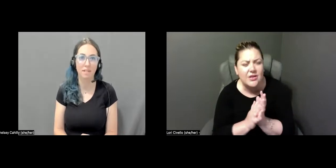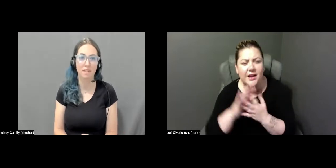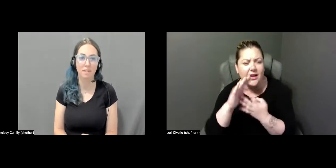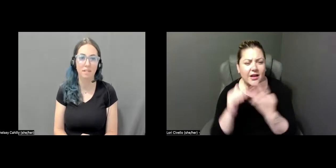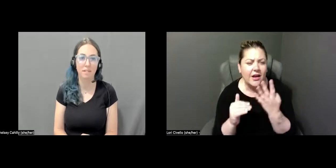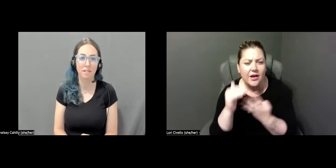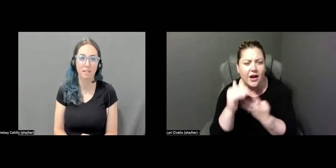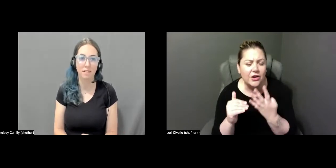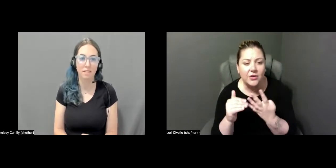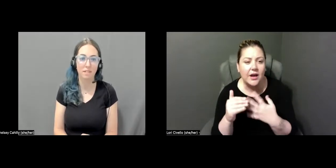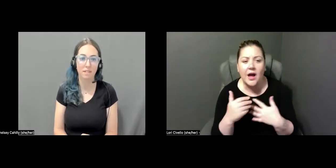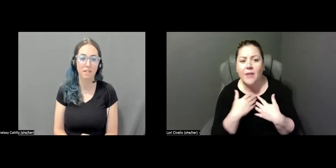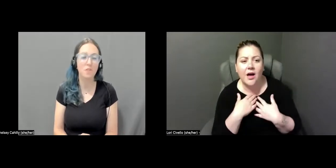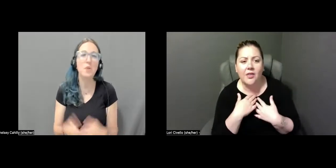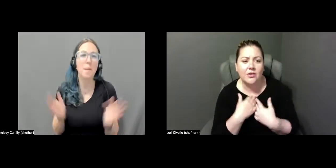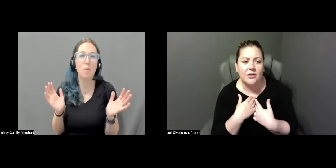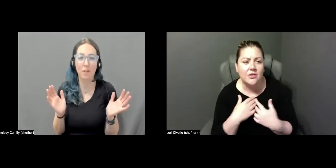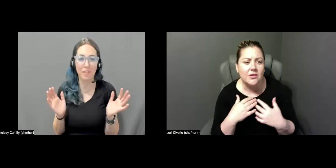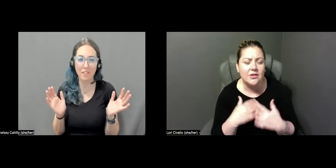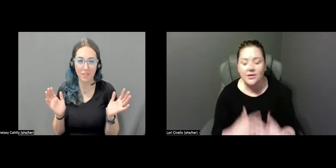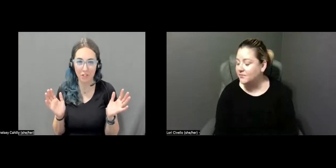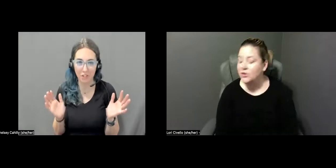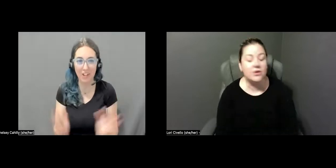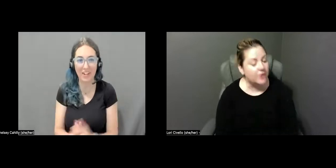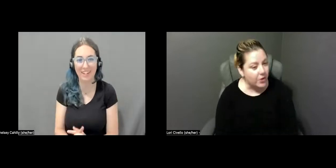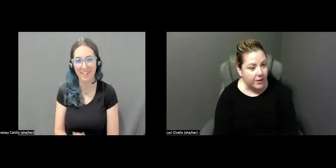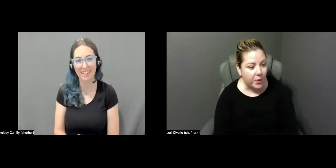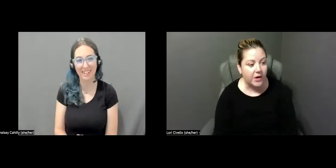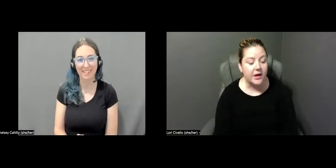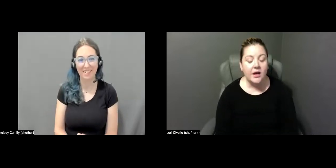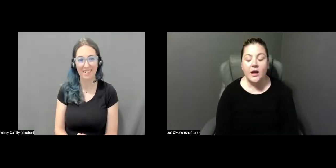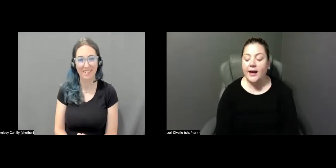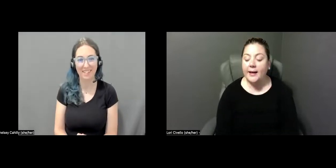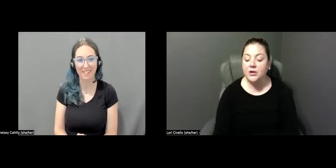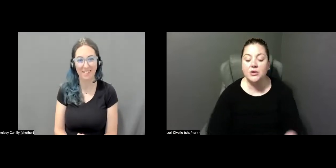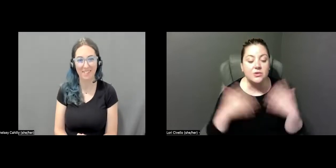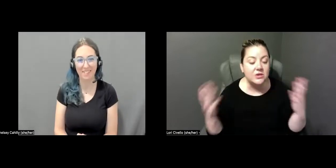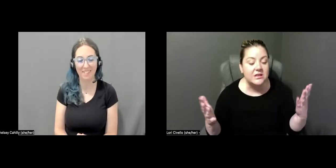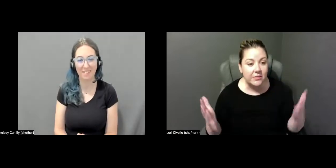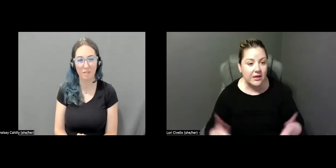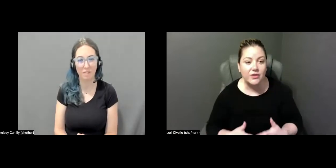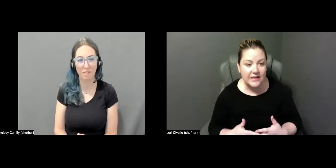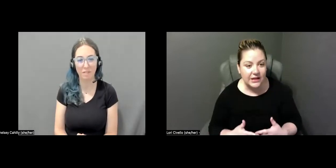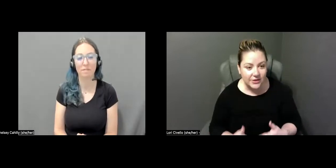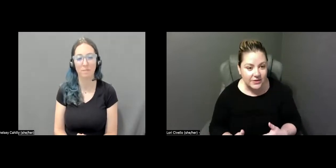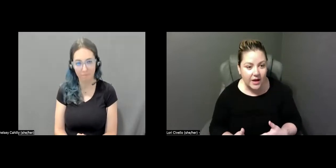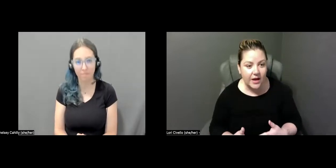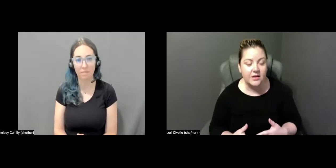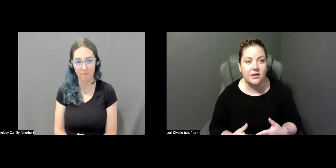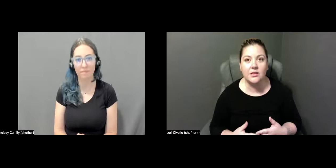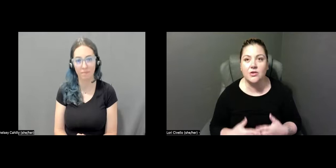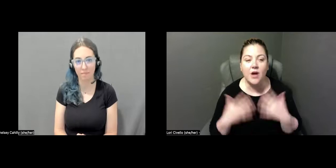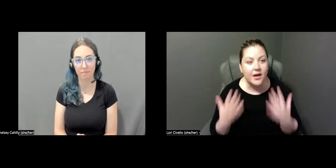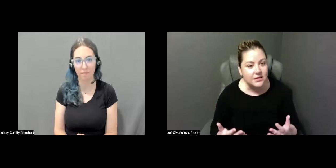no like, like I'm not. You don't get bored, that's for sure. You don't get bored. You don't do the same thing every day, like you